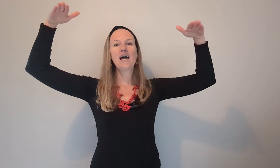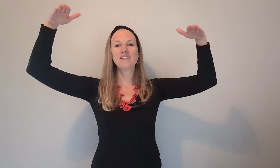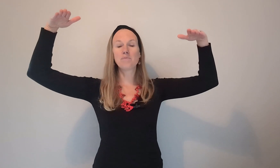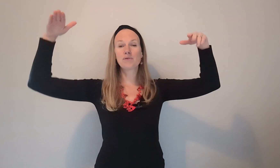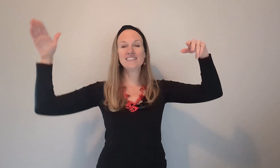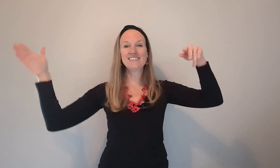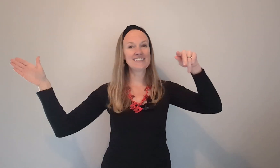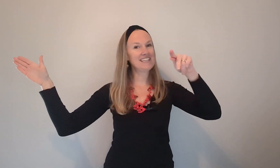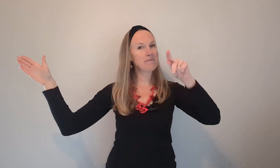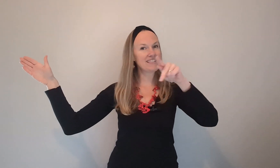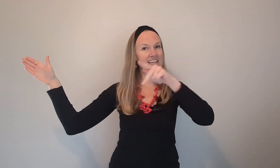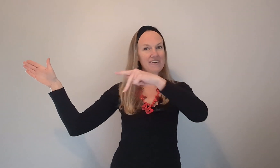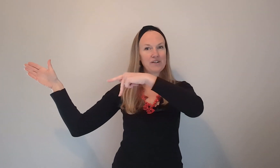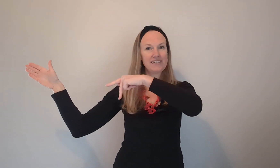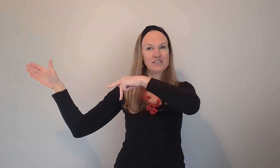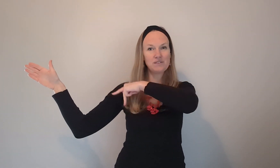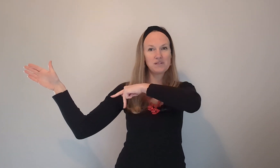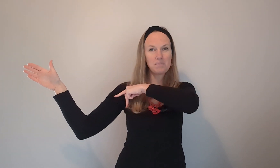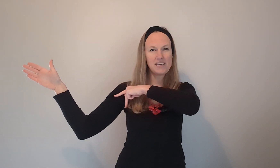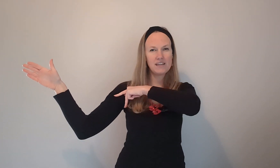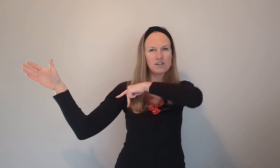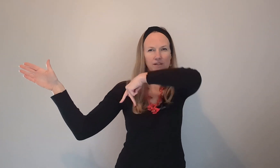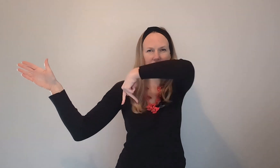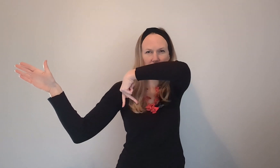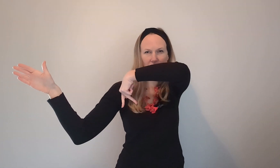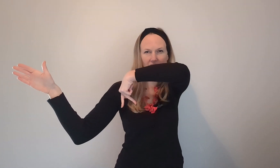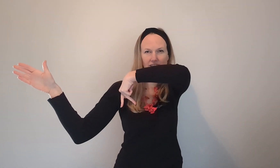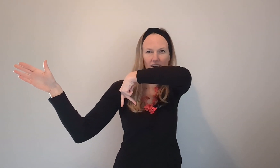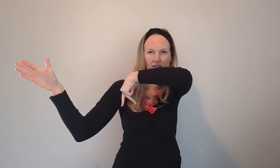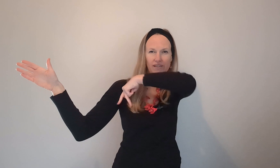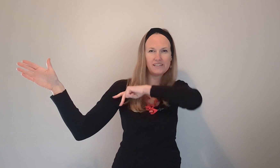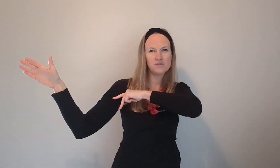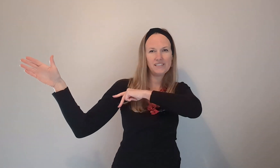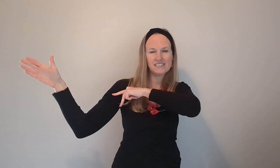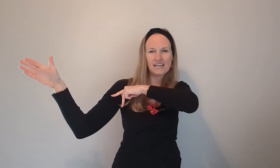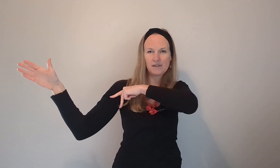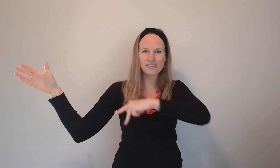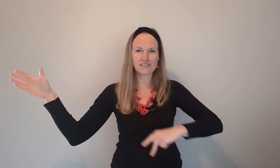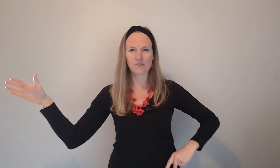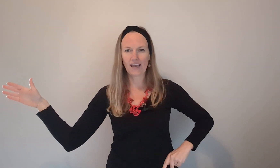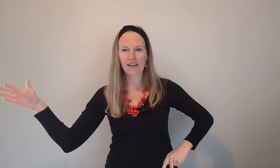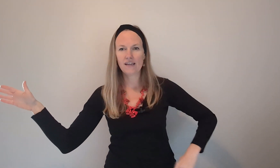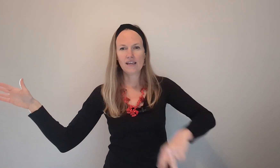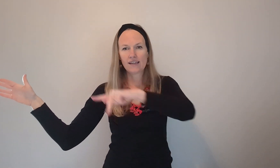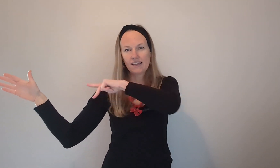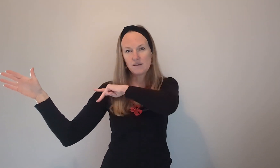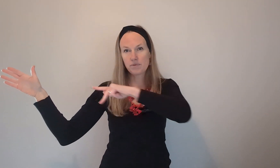And then Prince is the same as King or Christ, only with a P. You don't have to turn your hand all the way this way, just sideways is okay. Okay, the